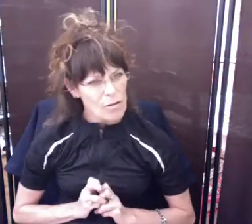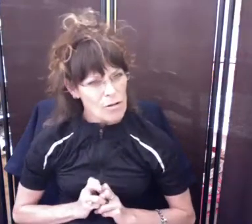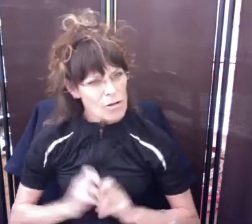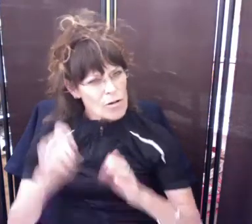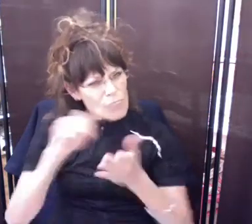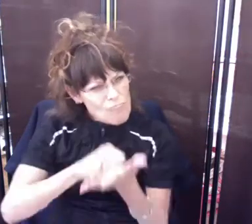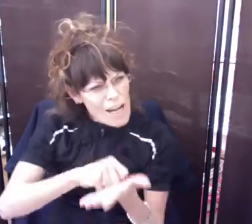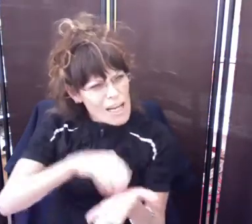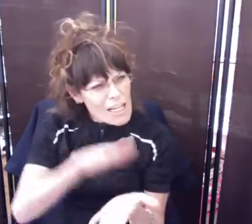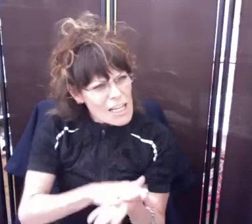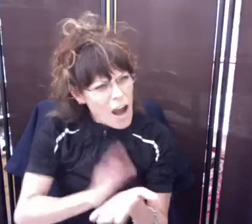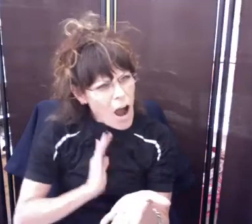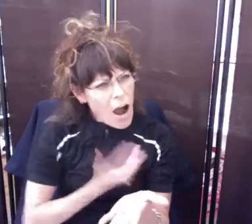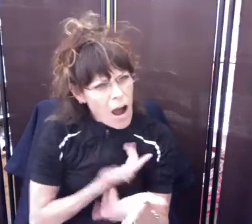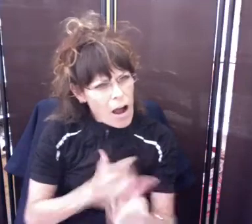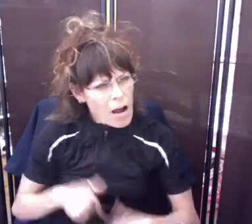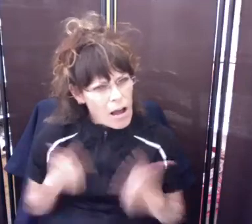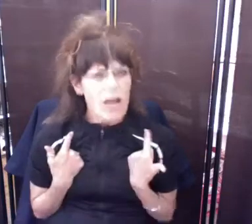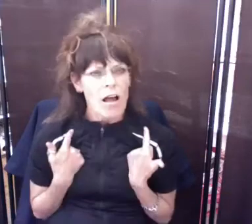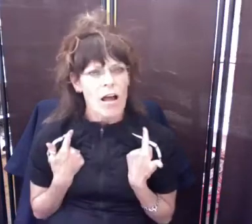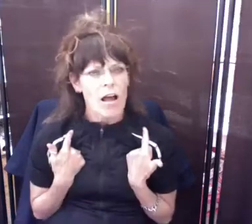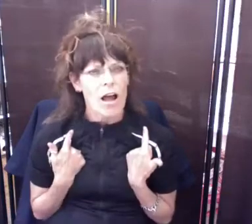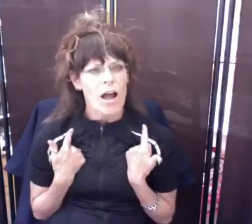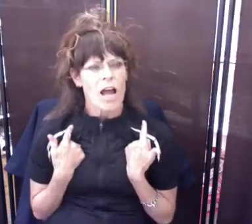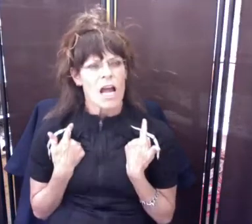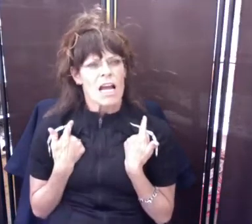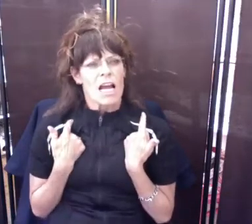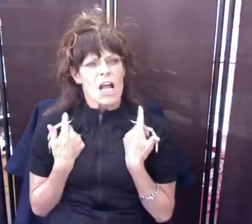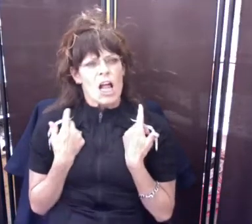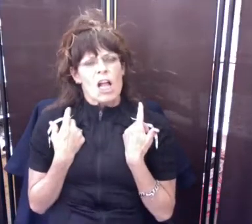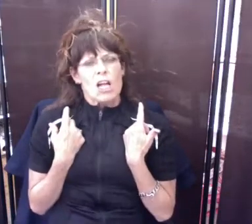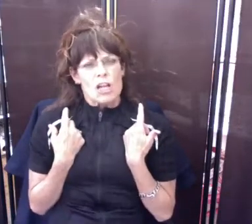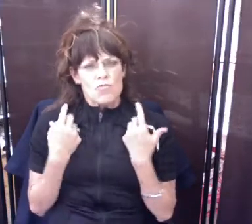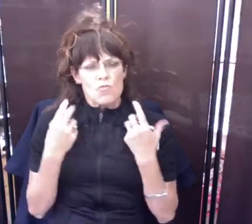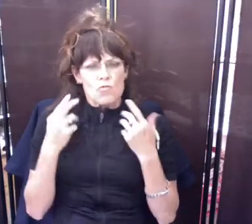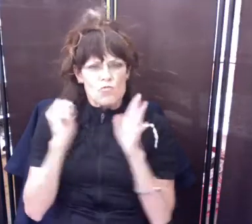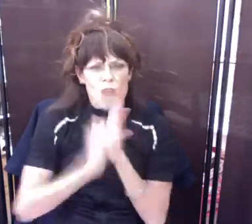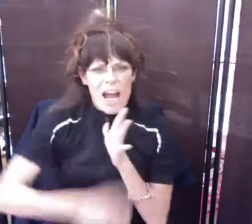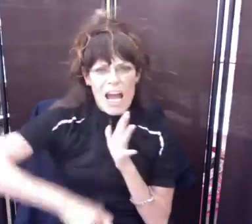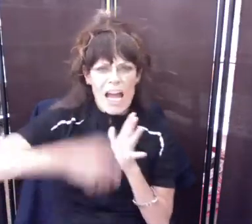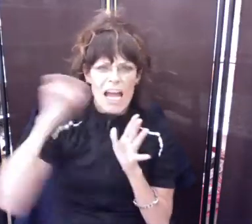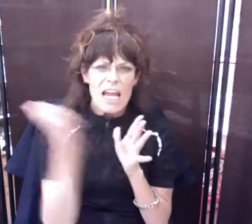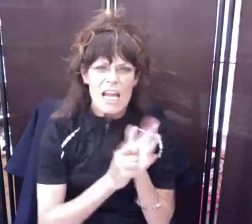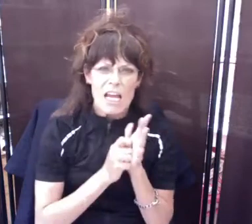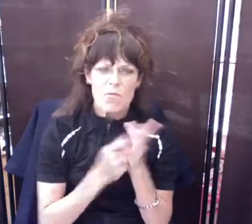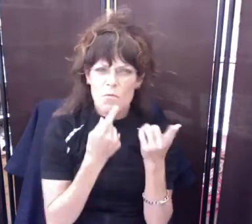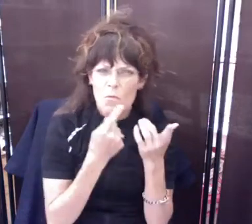look deeply at, the causes and conditions of our failure at life, to really understand what